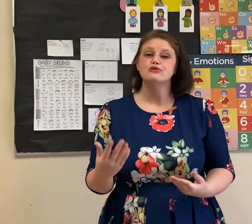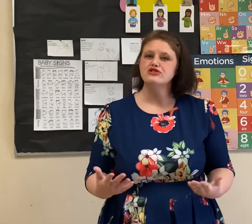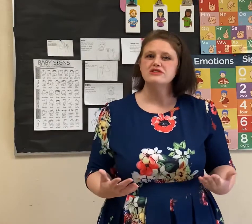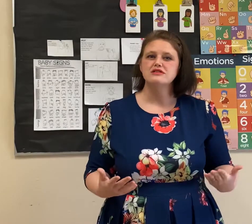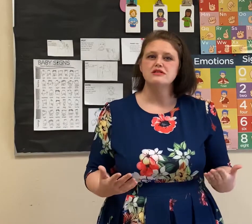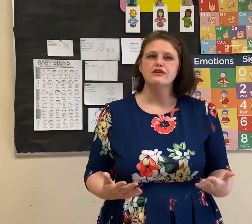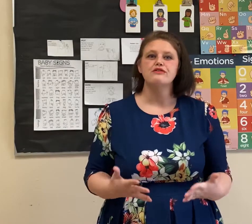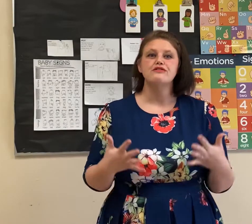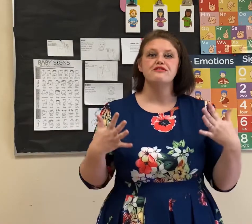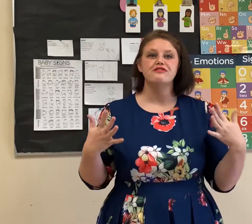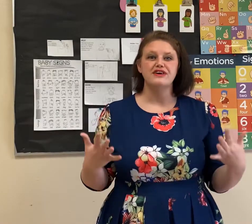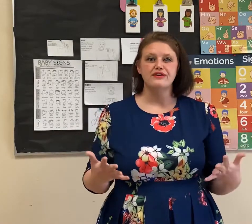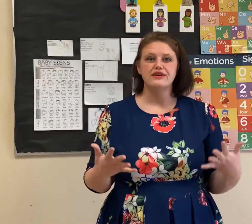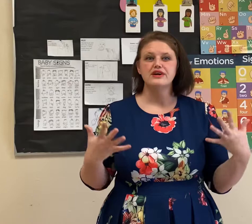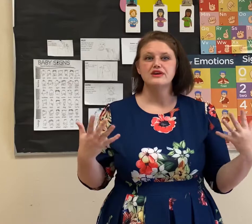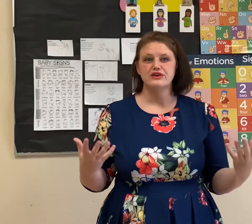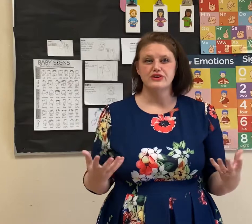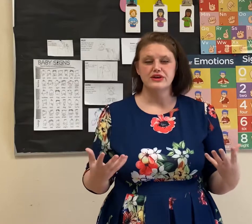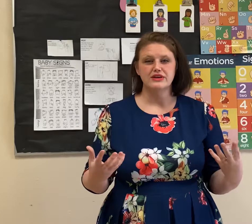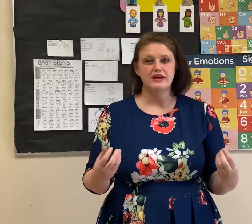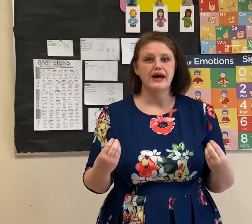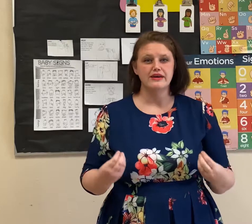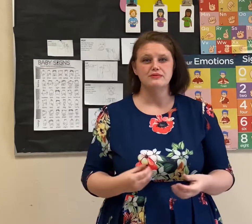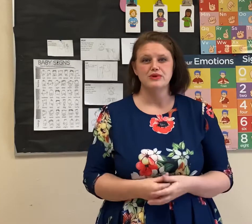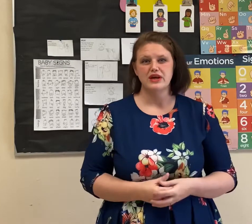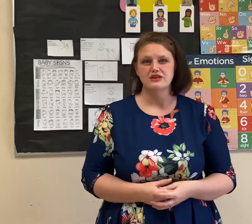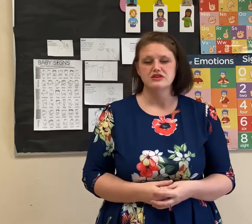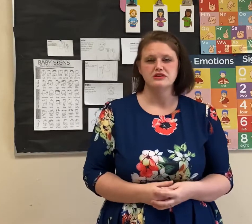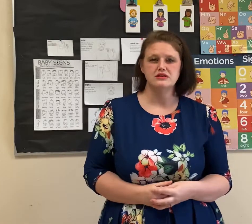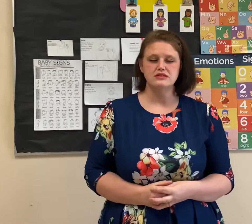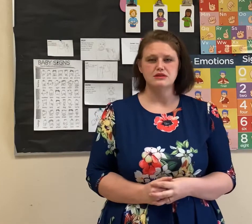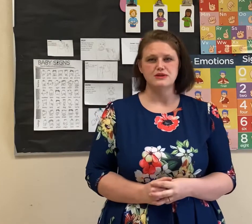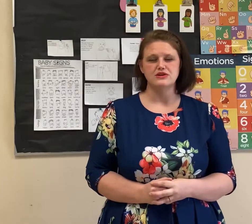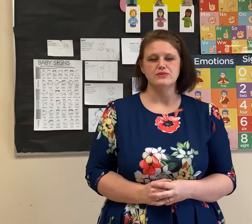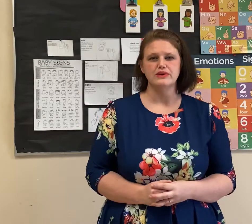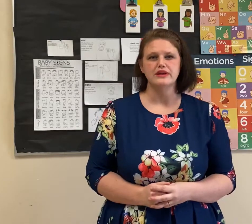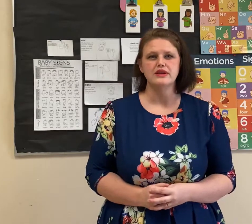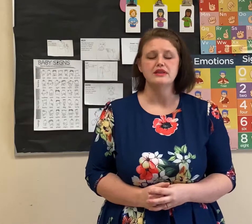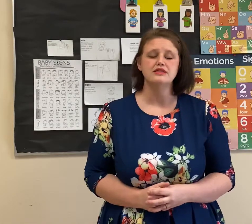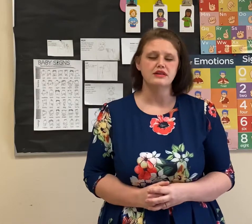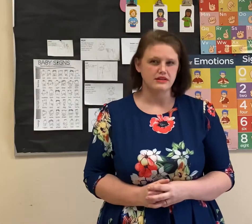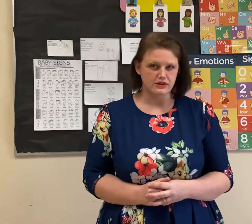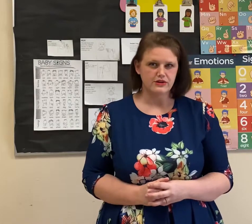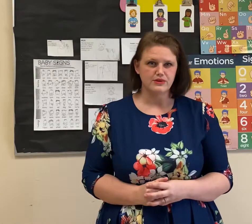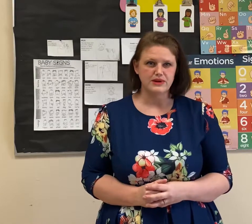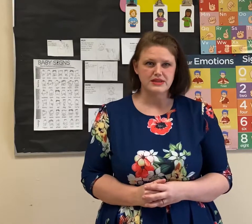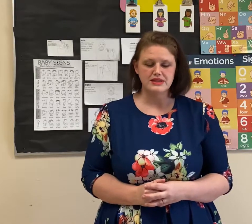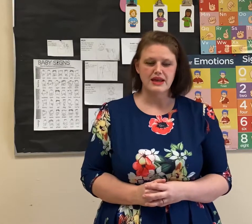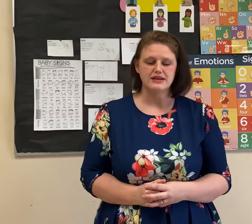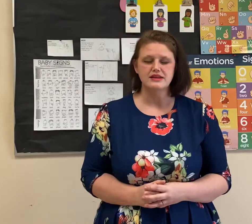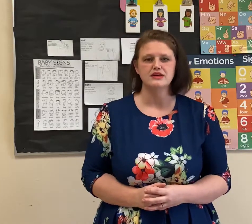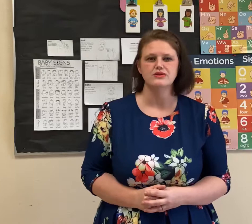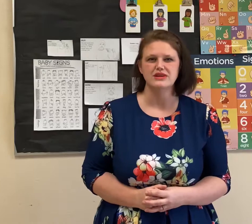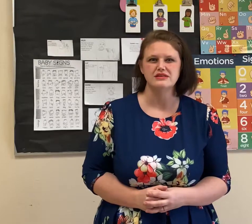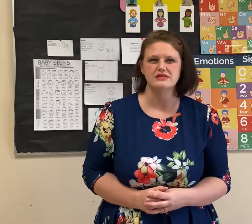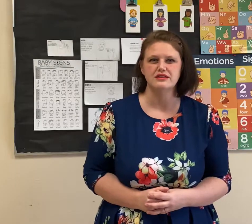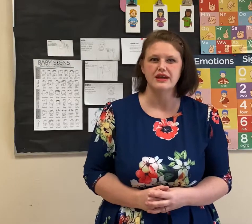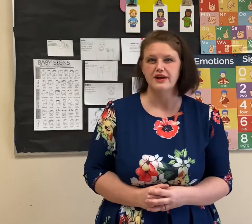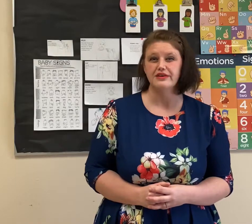Emotions are very good at communications, especially when the littler ones can't tell you necessarily how they